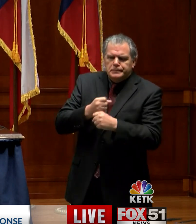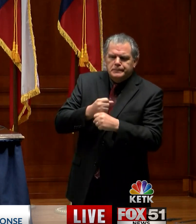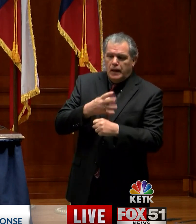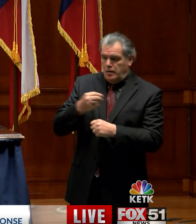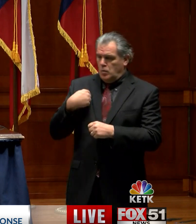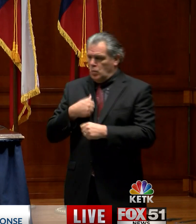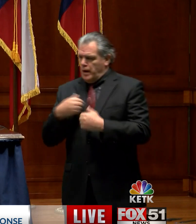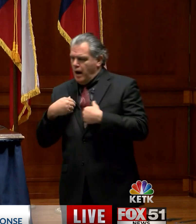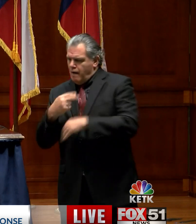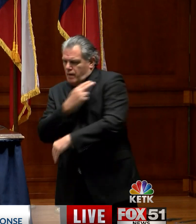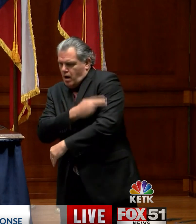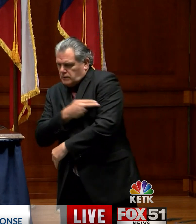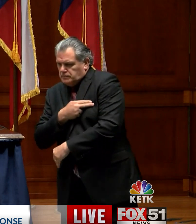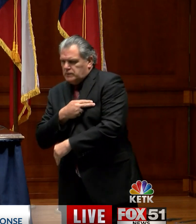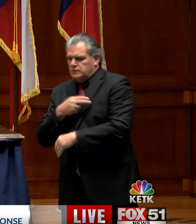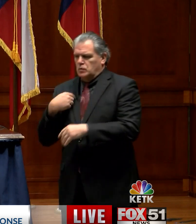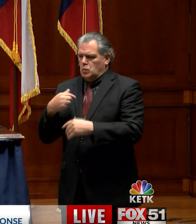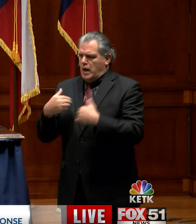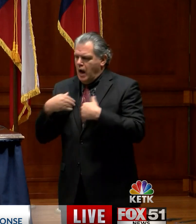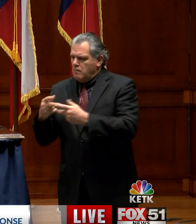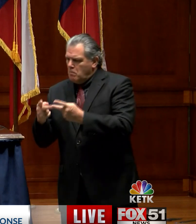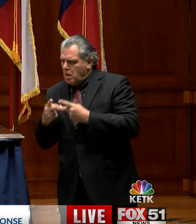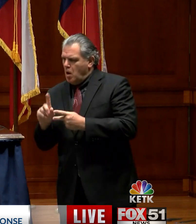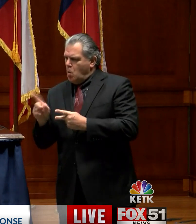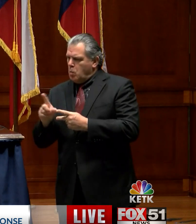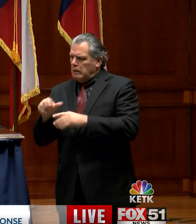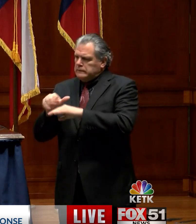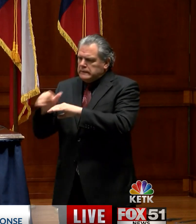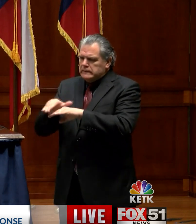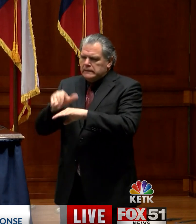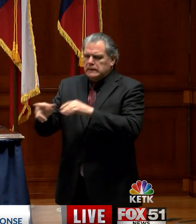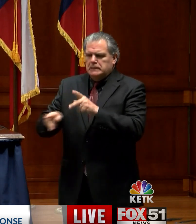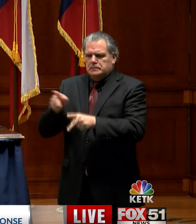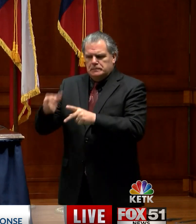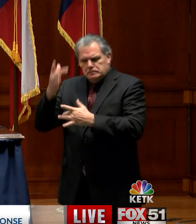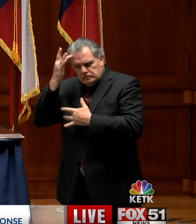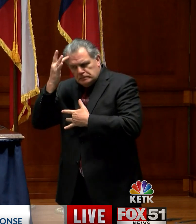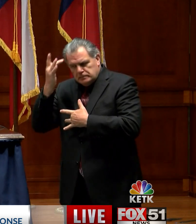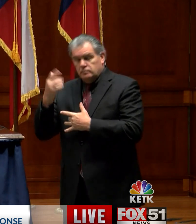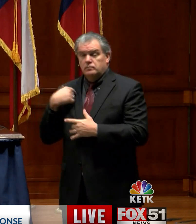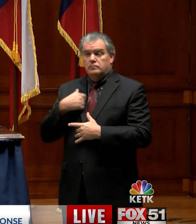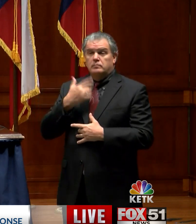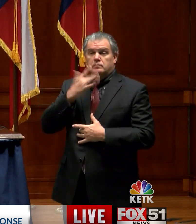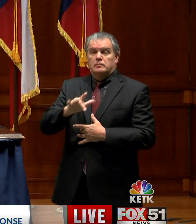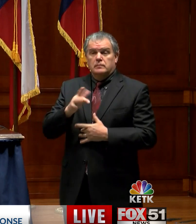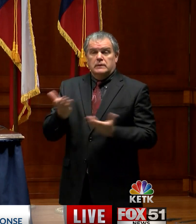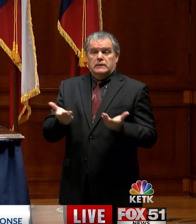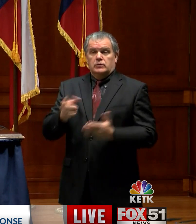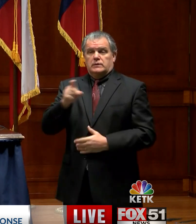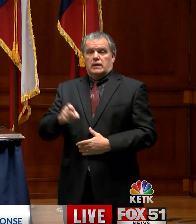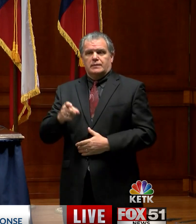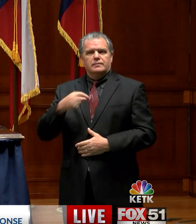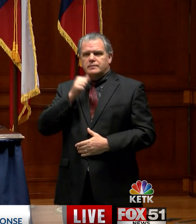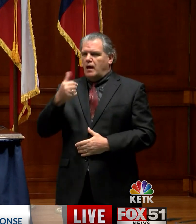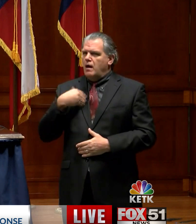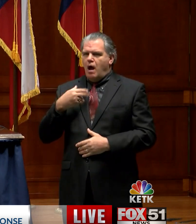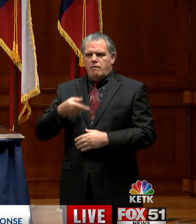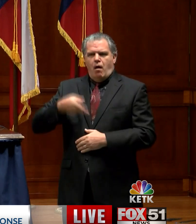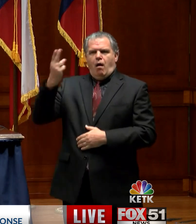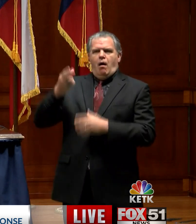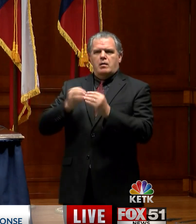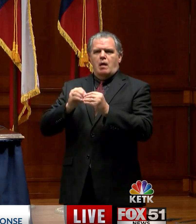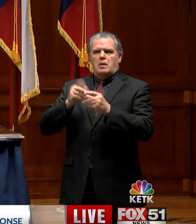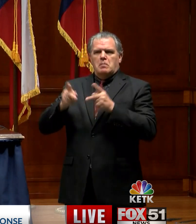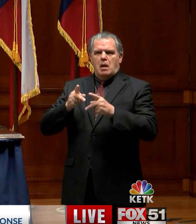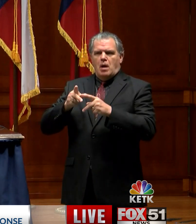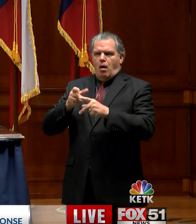absorb any kind of a surge activity that we might see. We've been fortunate in Texas that we're not seeing quite the ramp up that other places are,